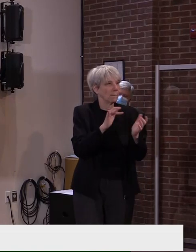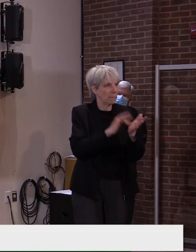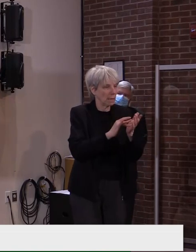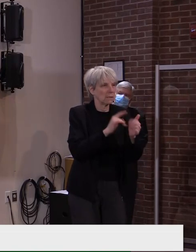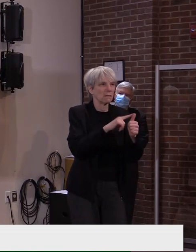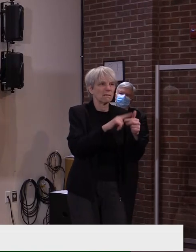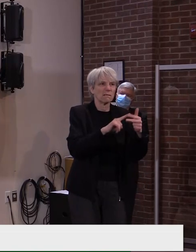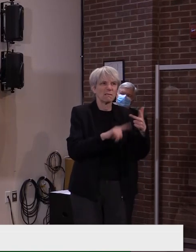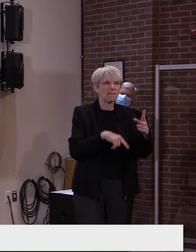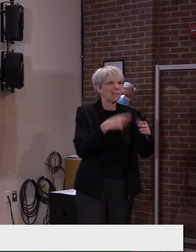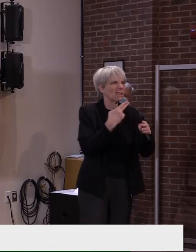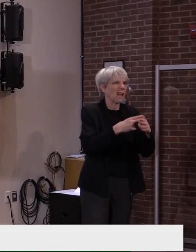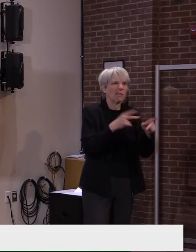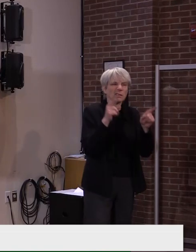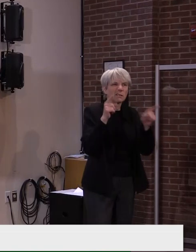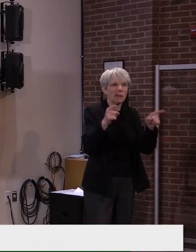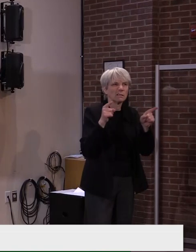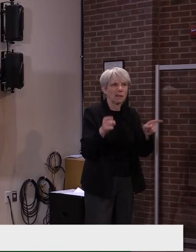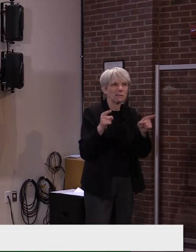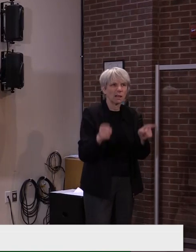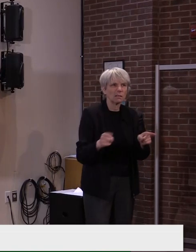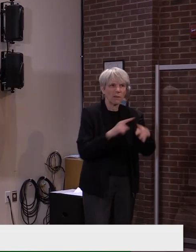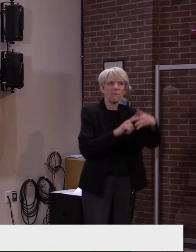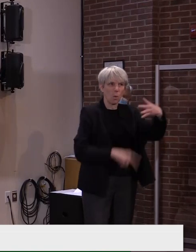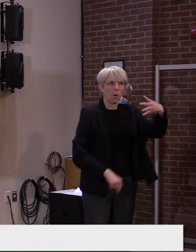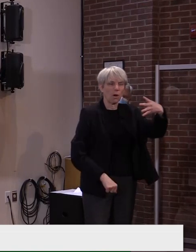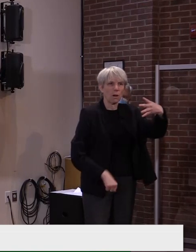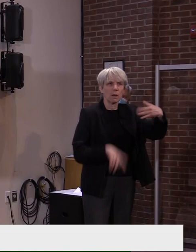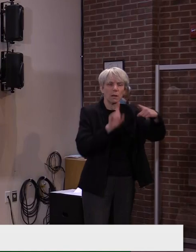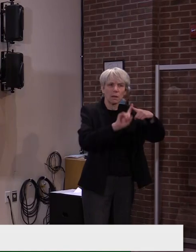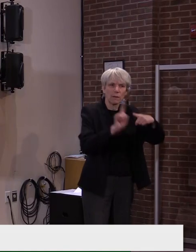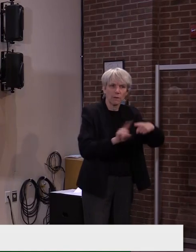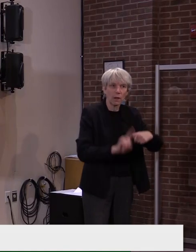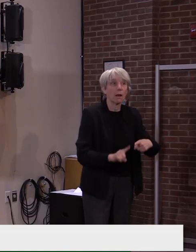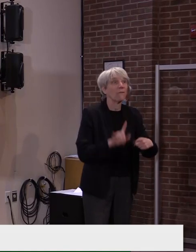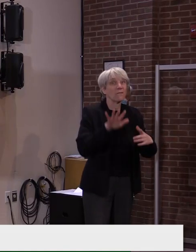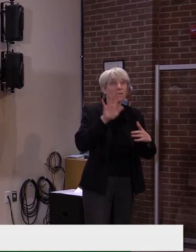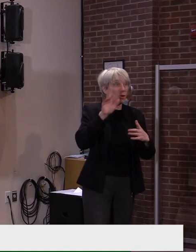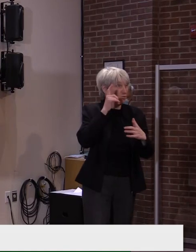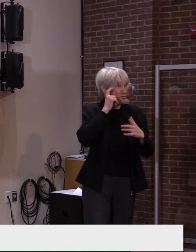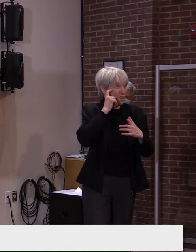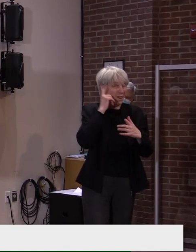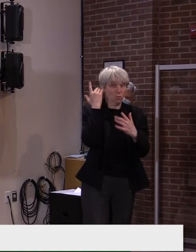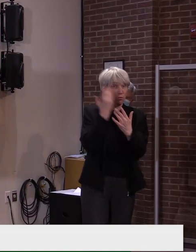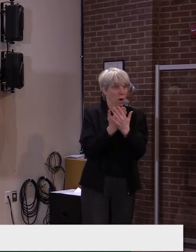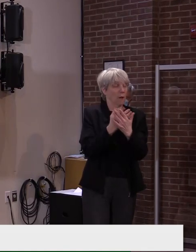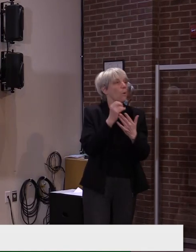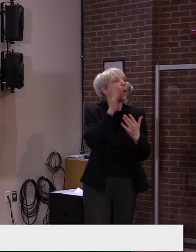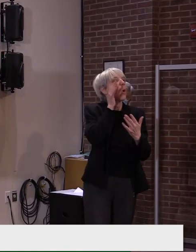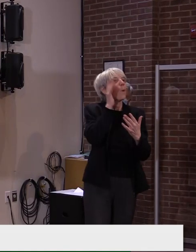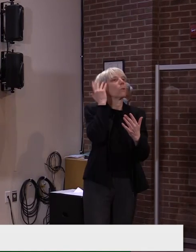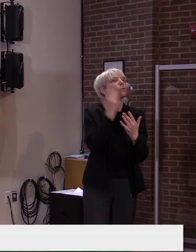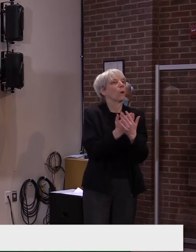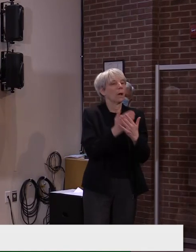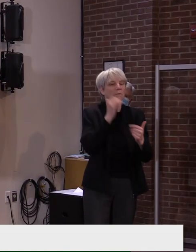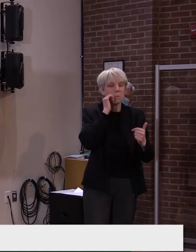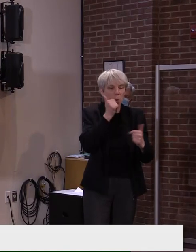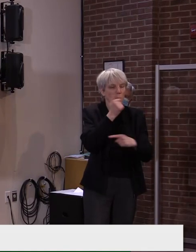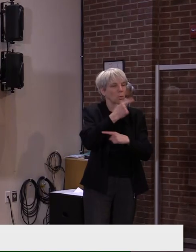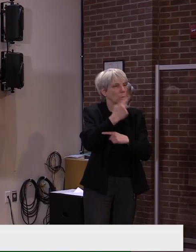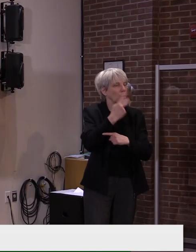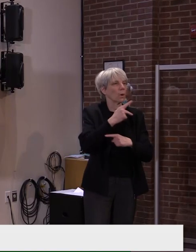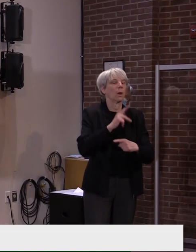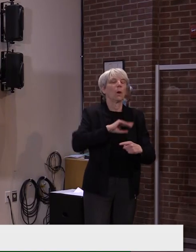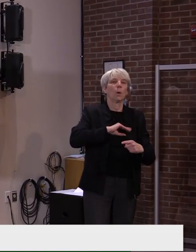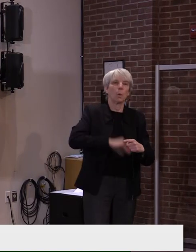Evusheld, Paxlovid, and Molnupiravir. They've either arrived or will be coming in the next several days.